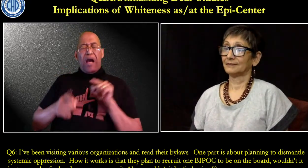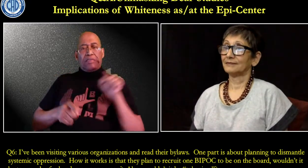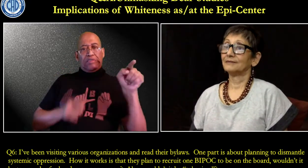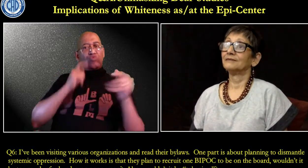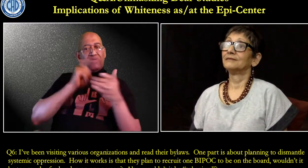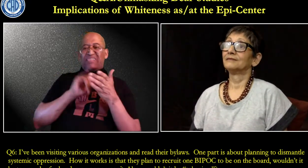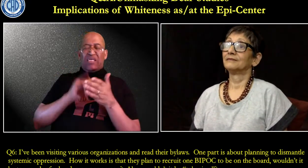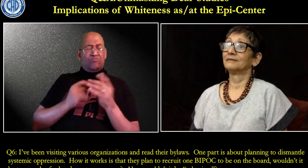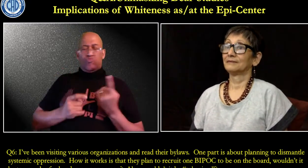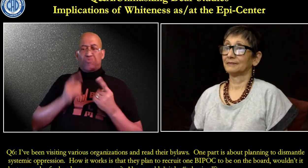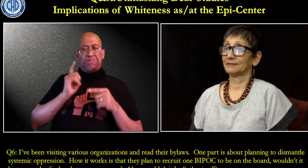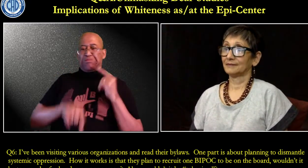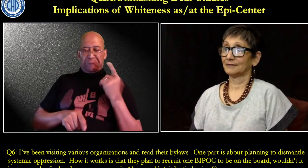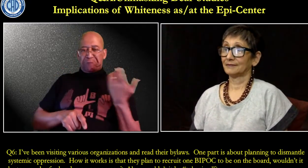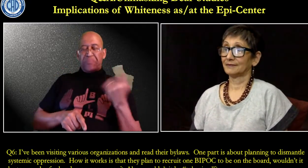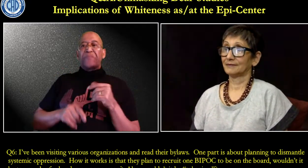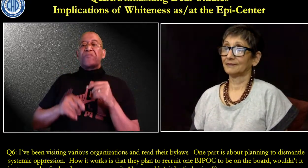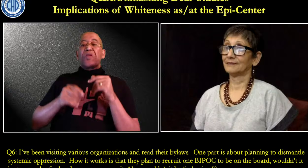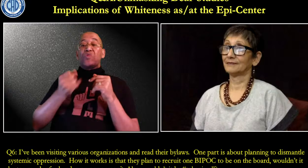programs.